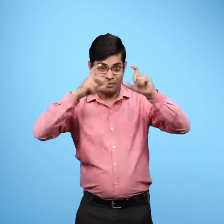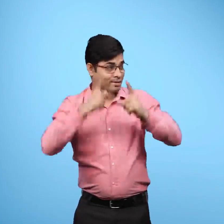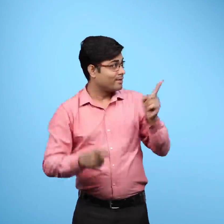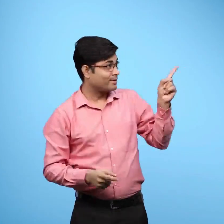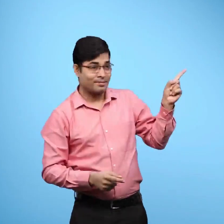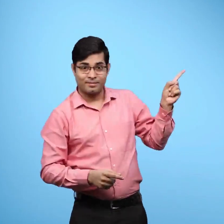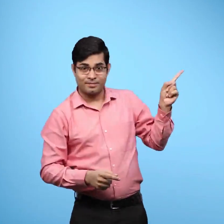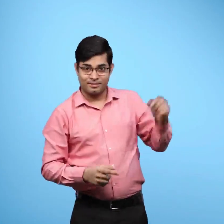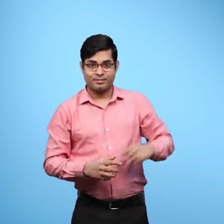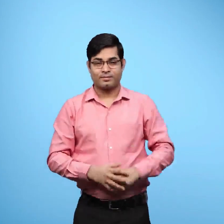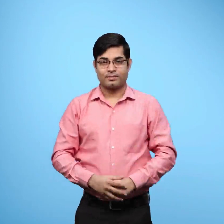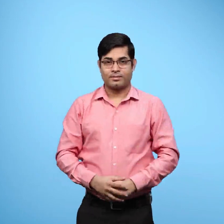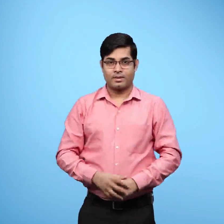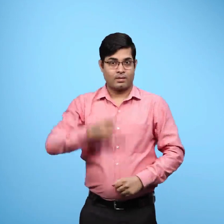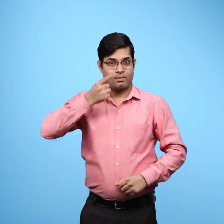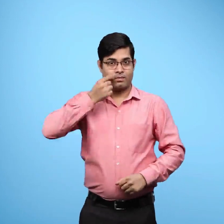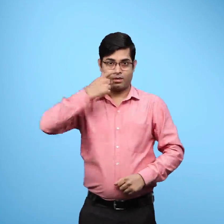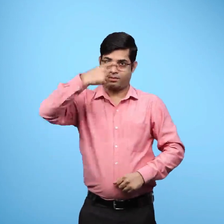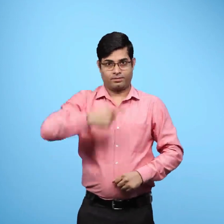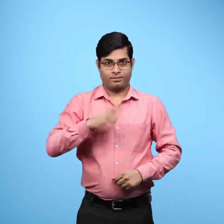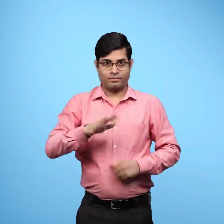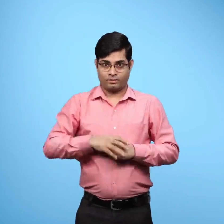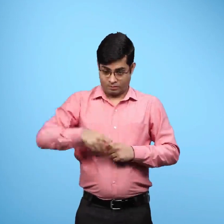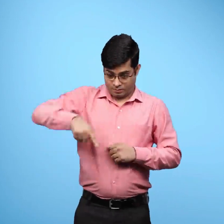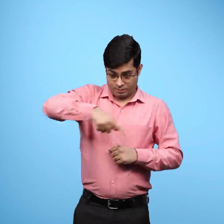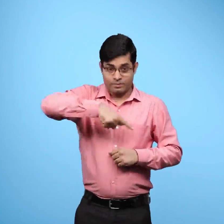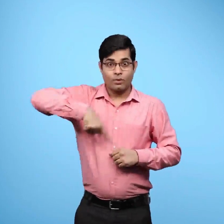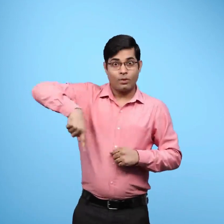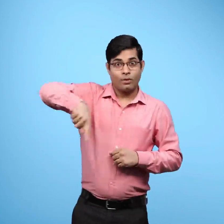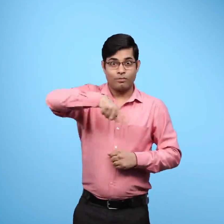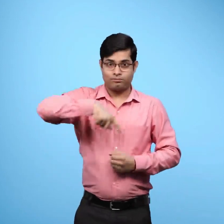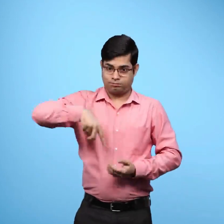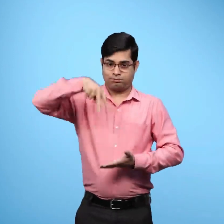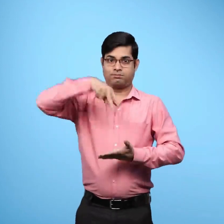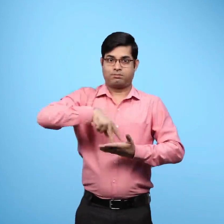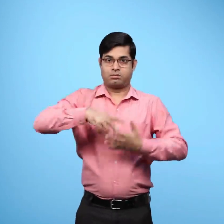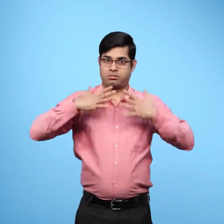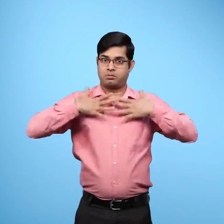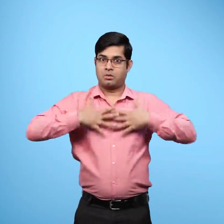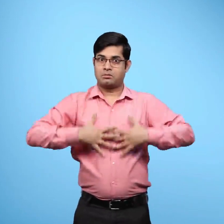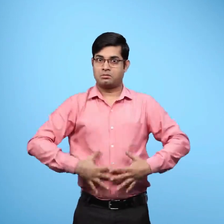Picture shows a traffic policeman standing on the dais wearing uniform.